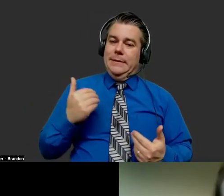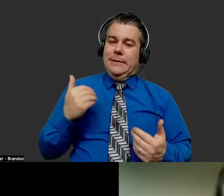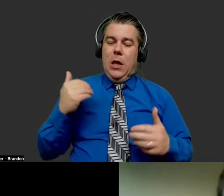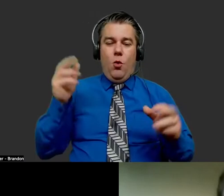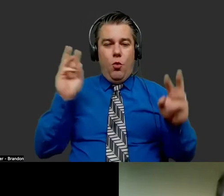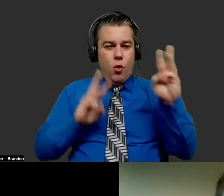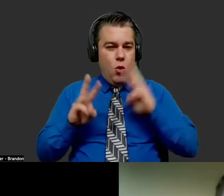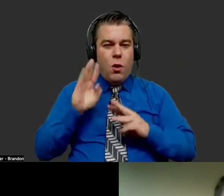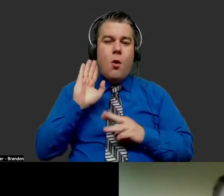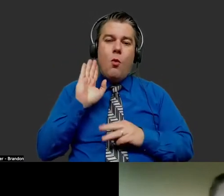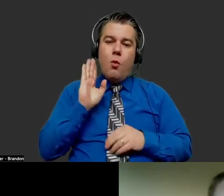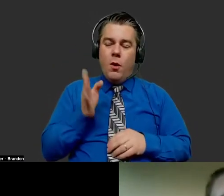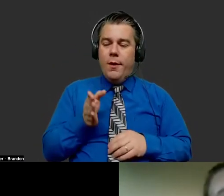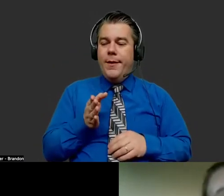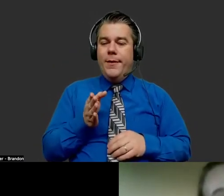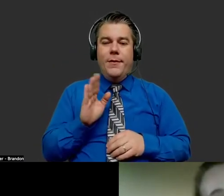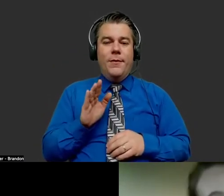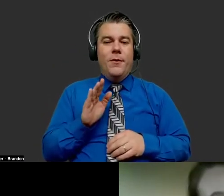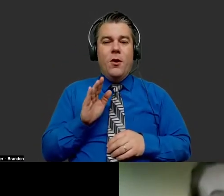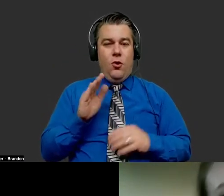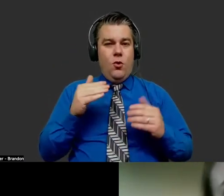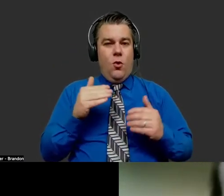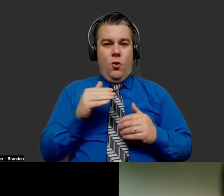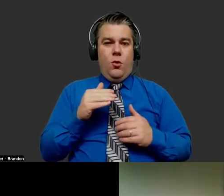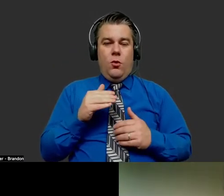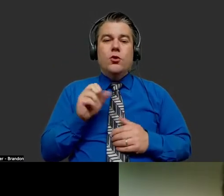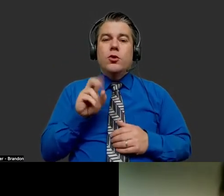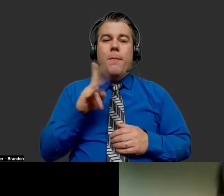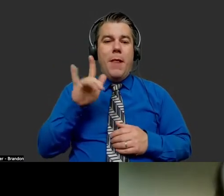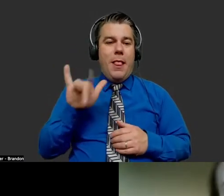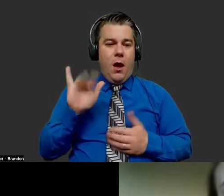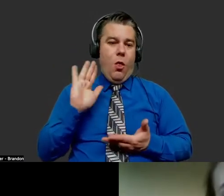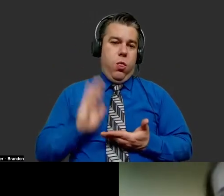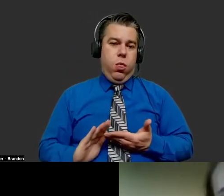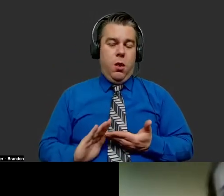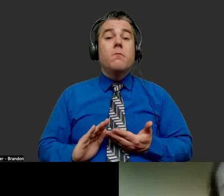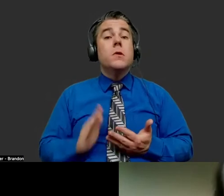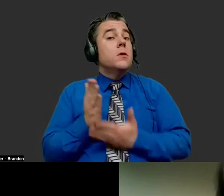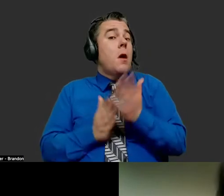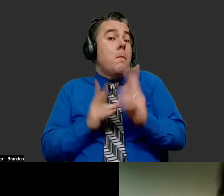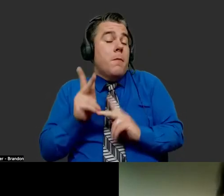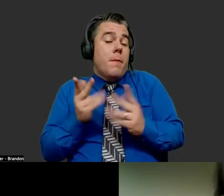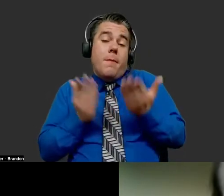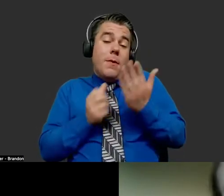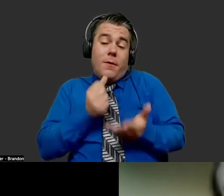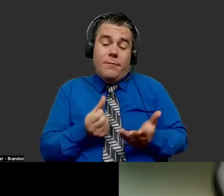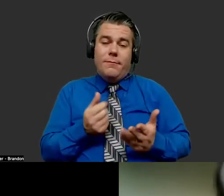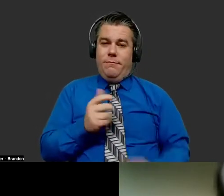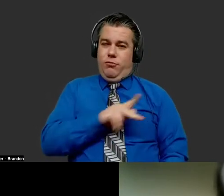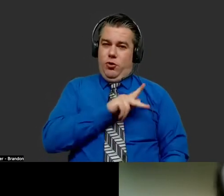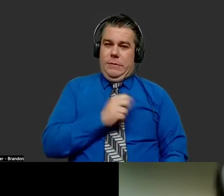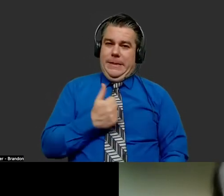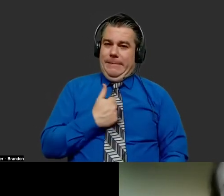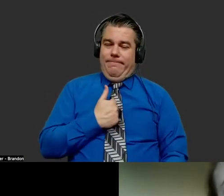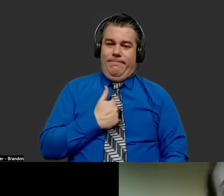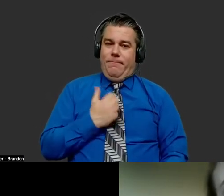you're going to compromise your supply. Now, some people might not. I personally am not going to be